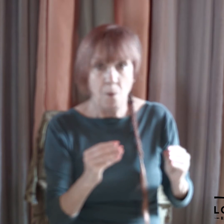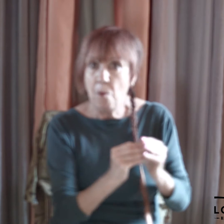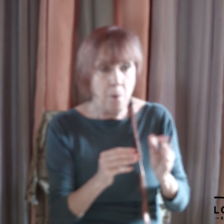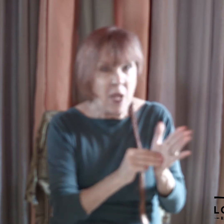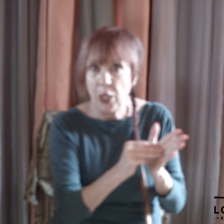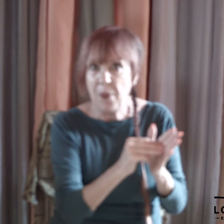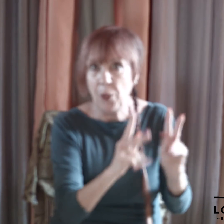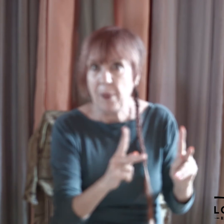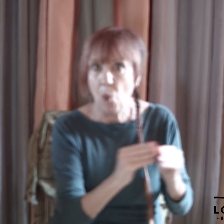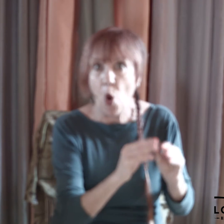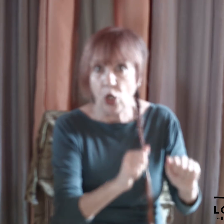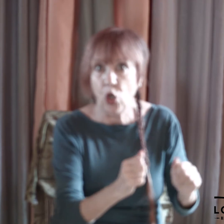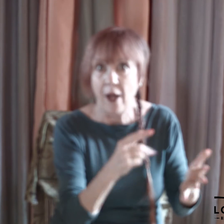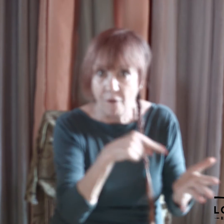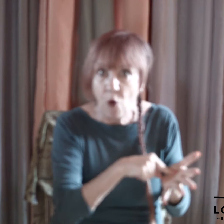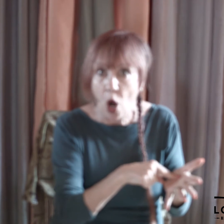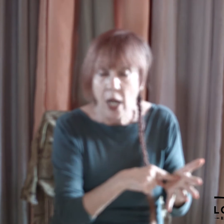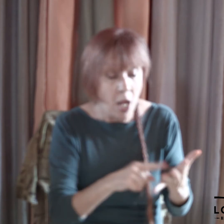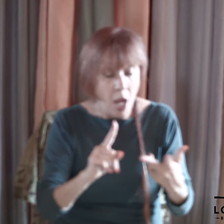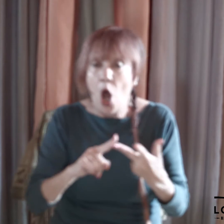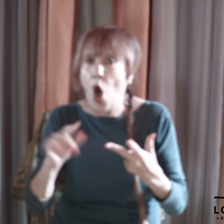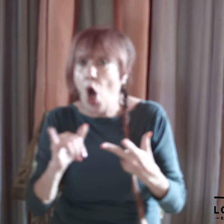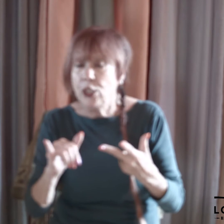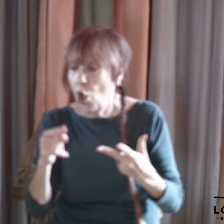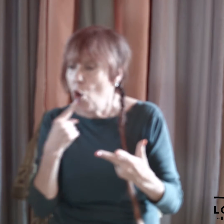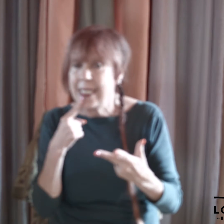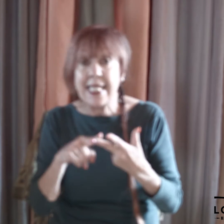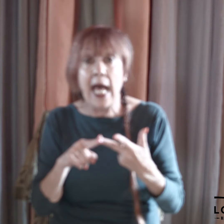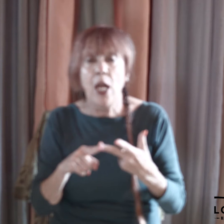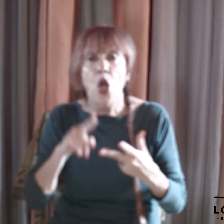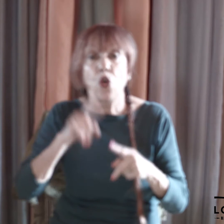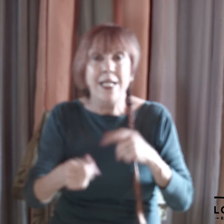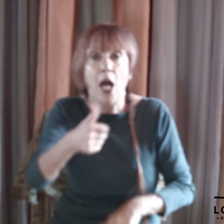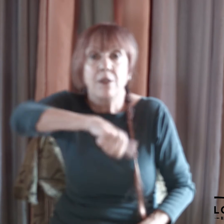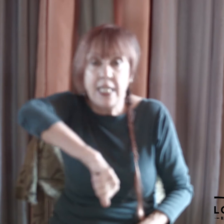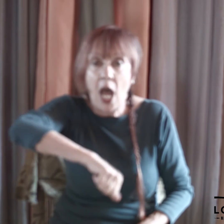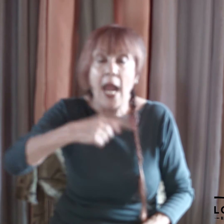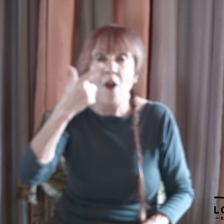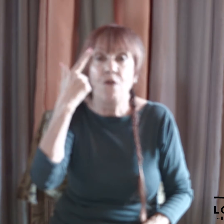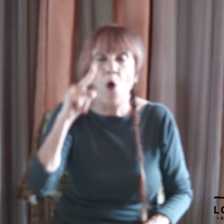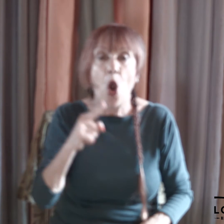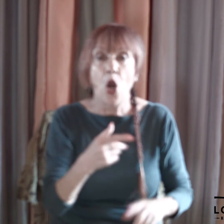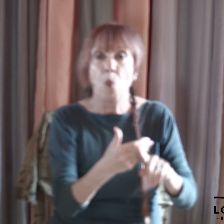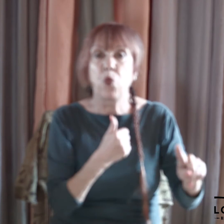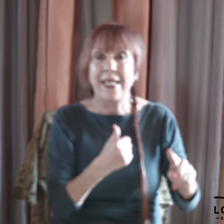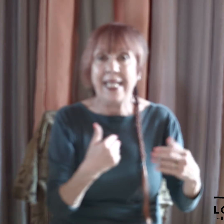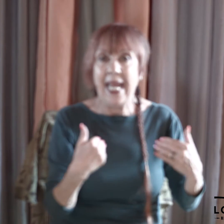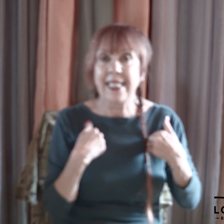millions, and also said that you couldn't turn people down for pre-existing conditions, which is one of the very most important things, because all